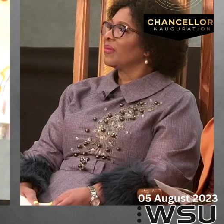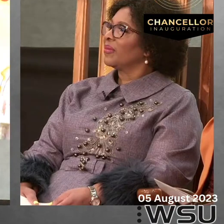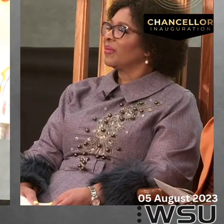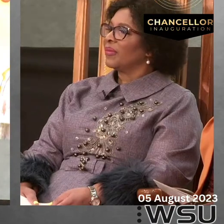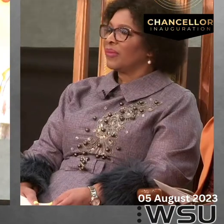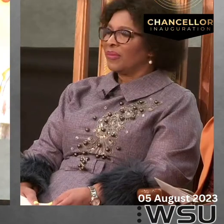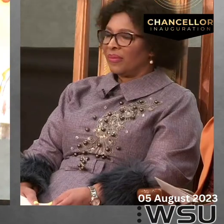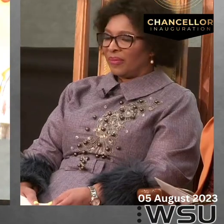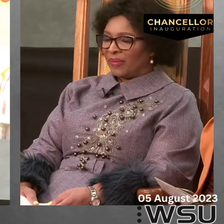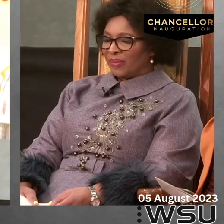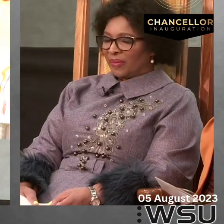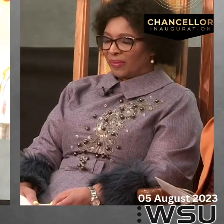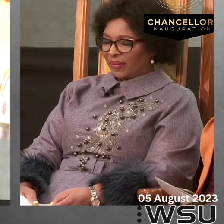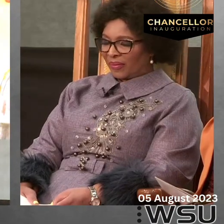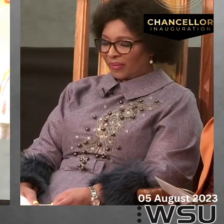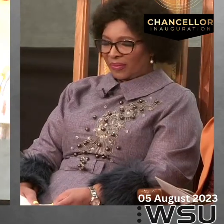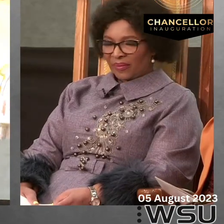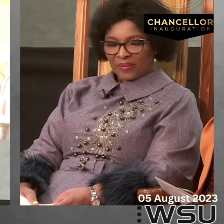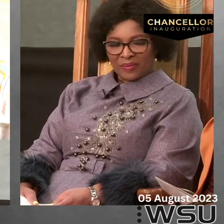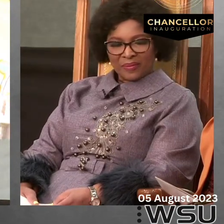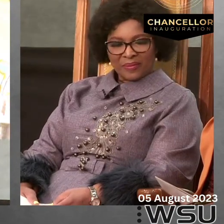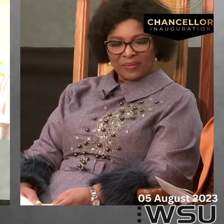the depth of the problem.